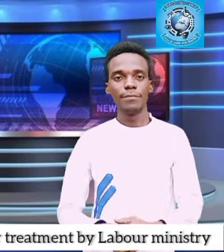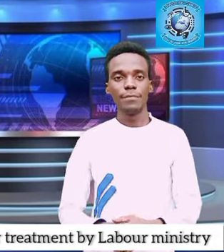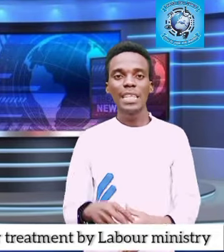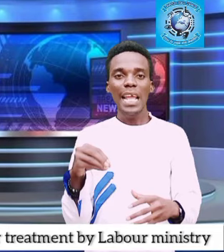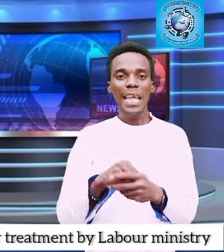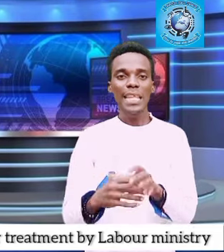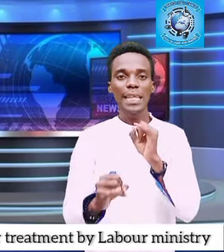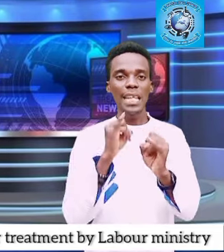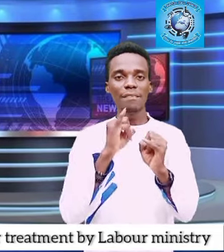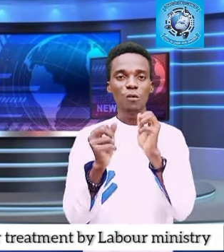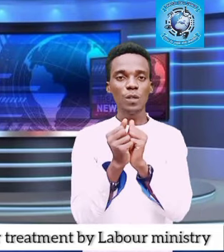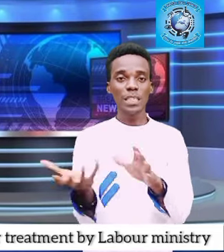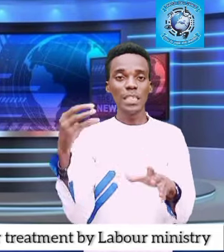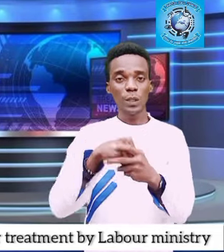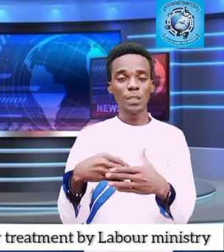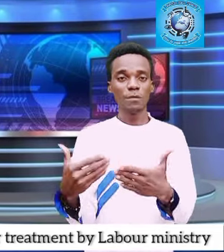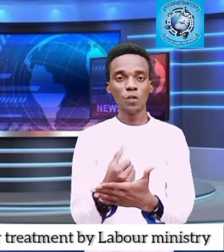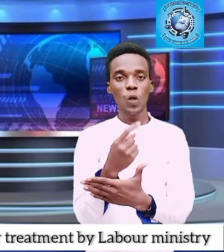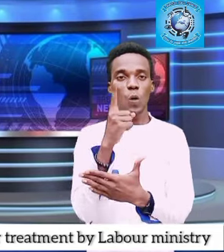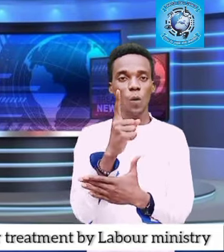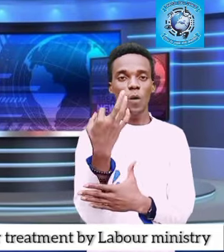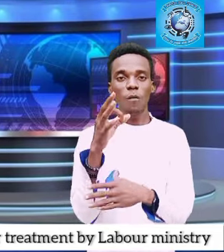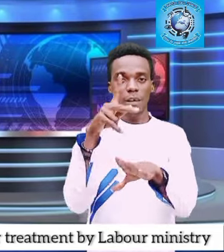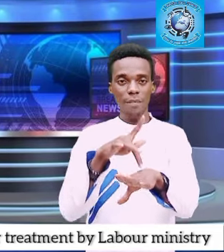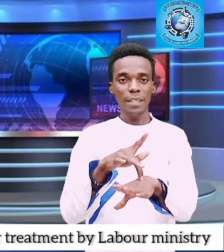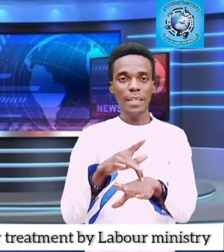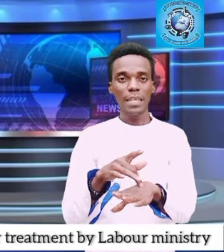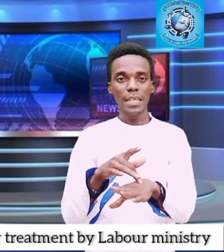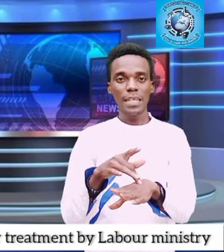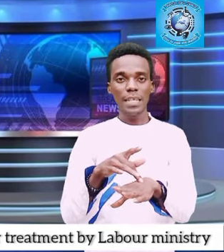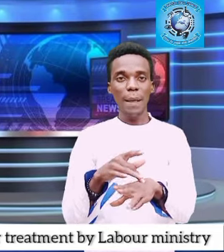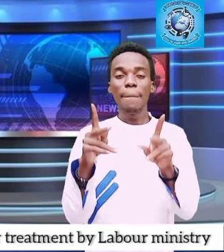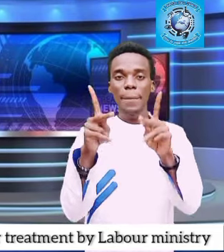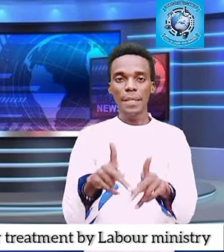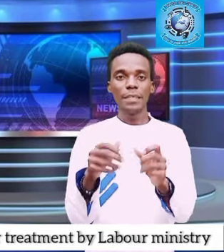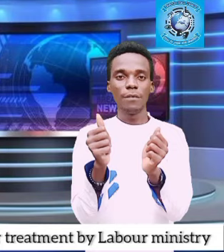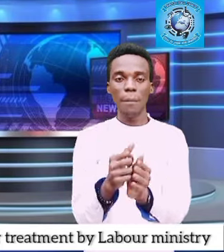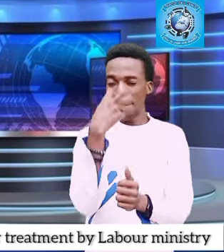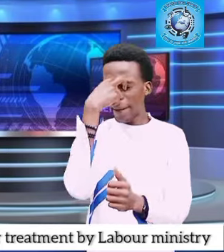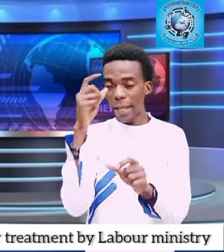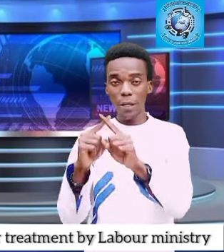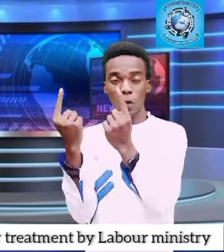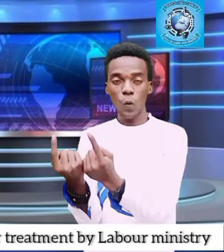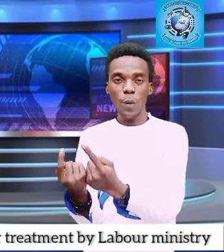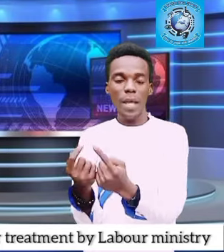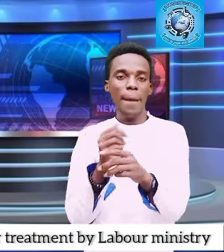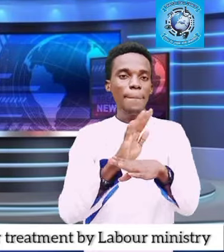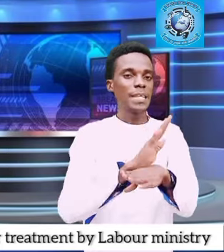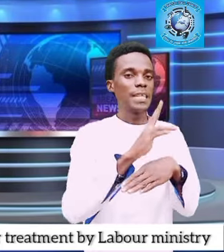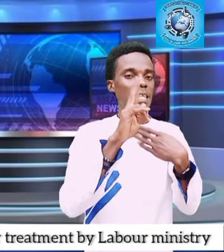In an interview with Inclusive News, one of the affected trainees of the blind cluster, an entrepreneur,